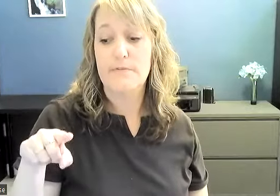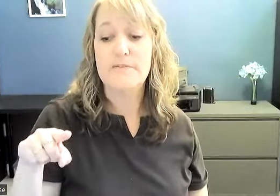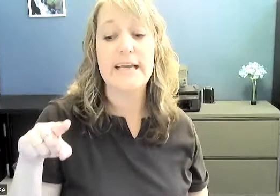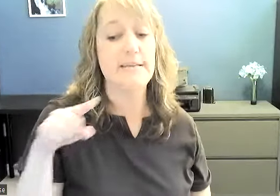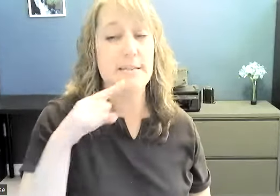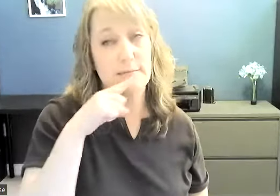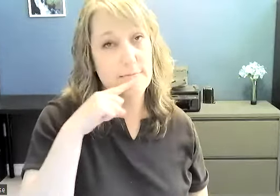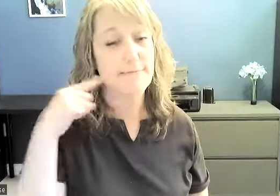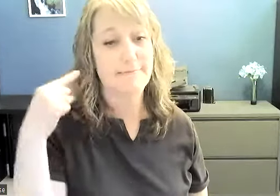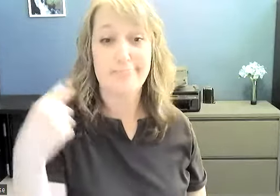flicked.